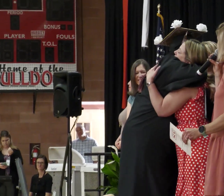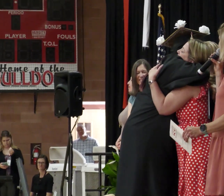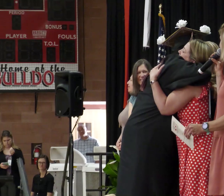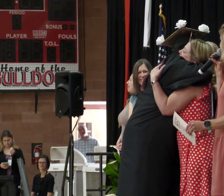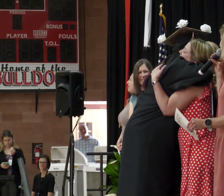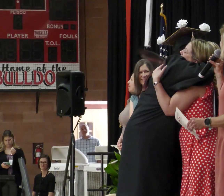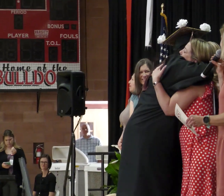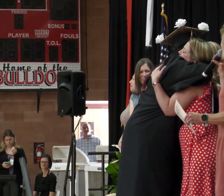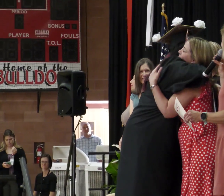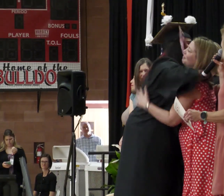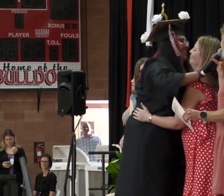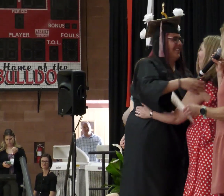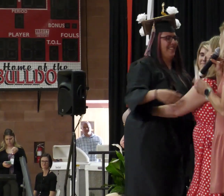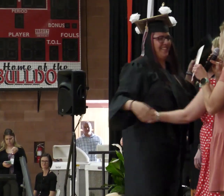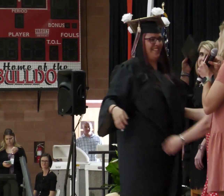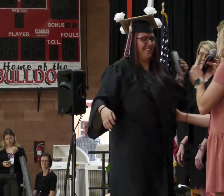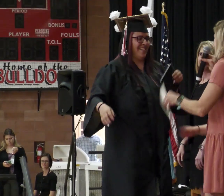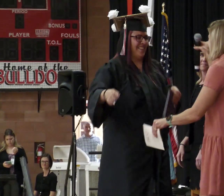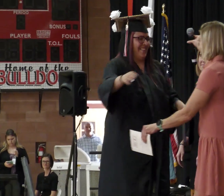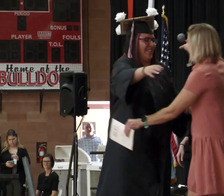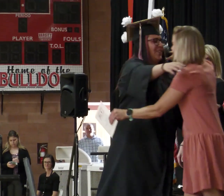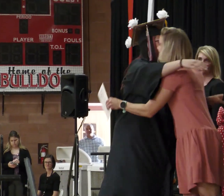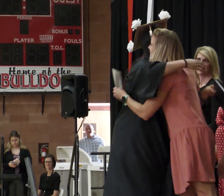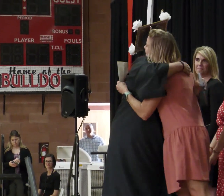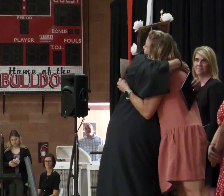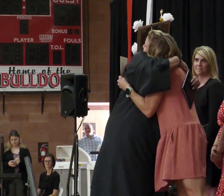hug Congratulations